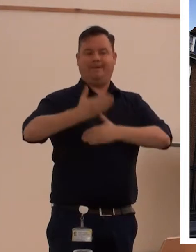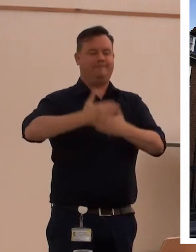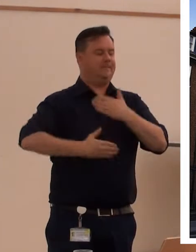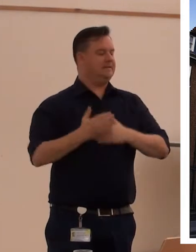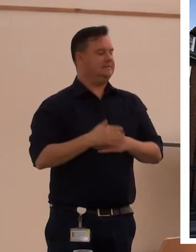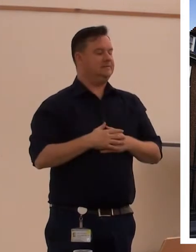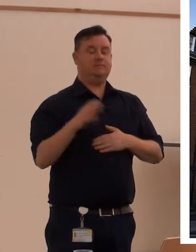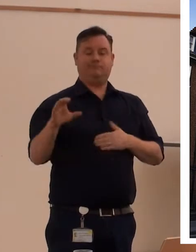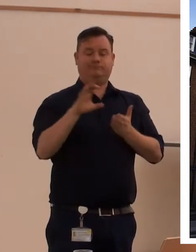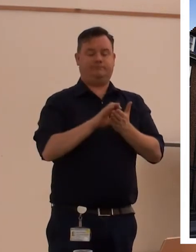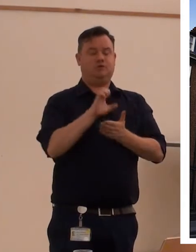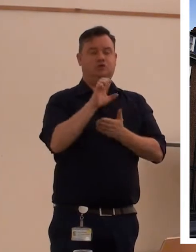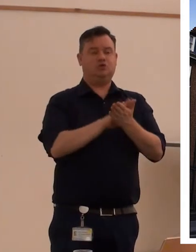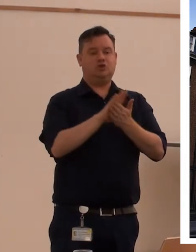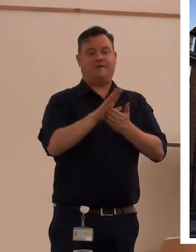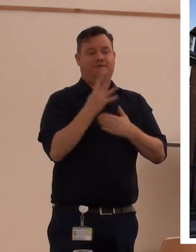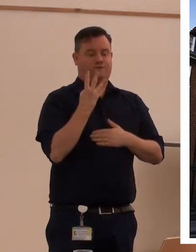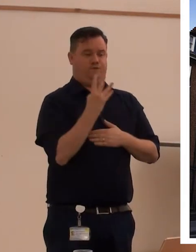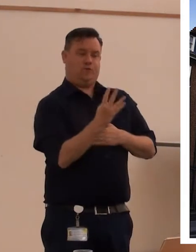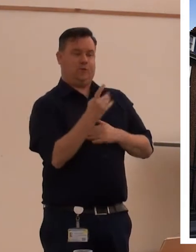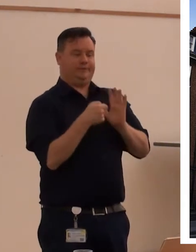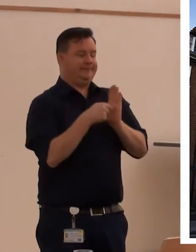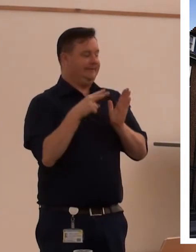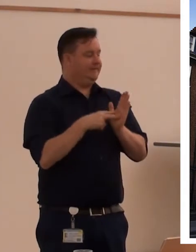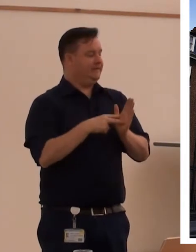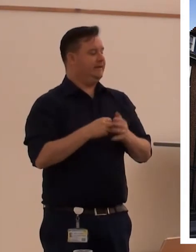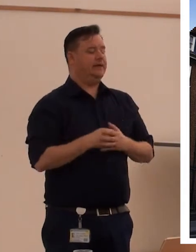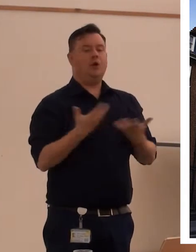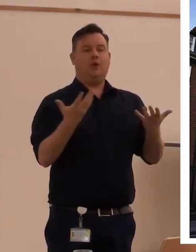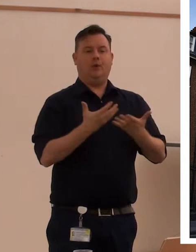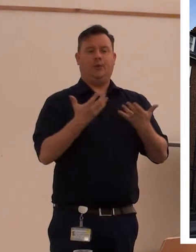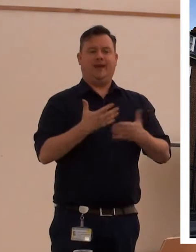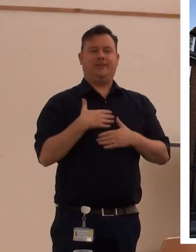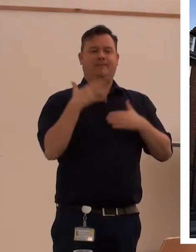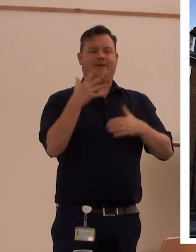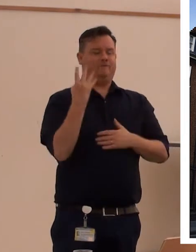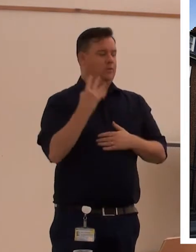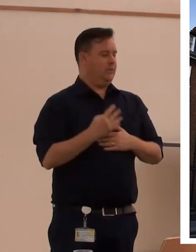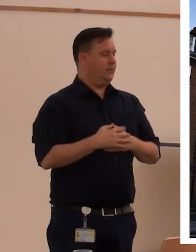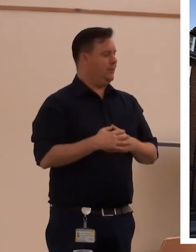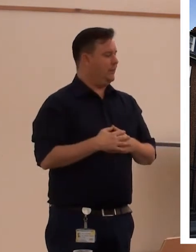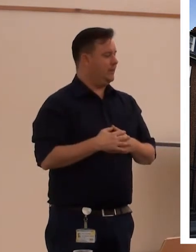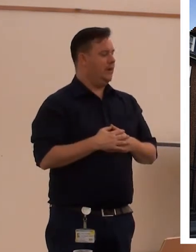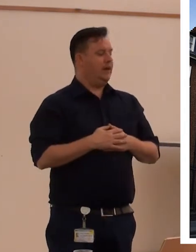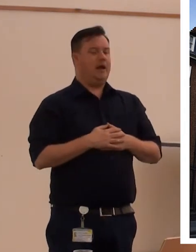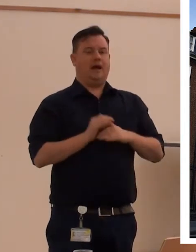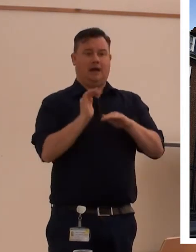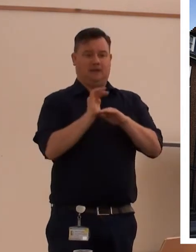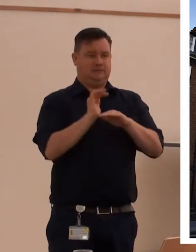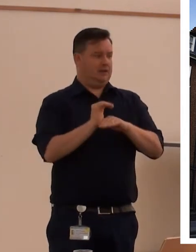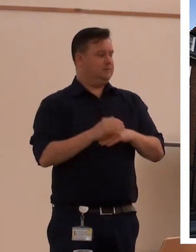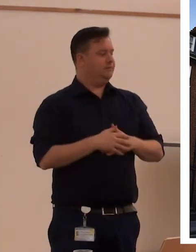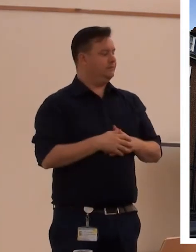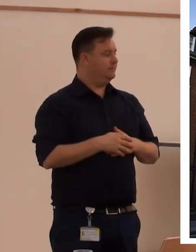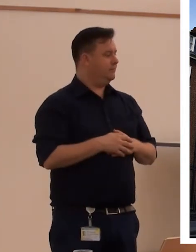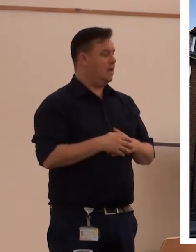And that's of course a pocket. So it occupies the big four, which is always outside the building, works very well.